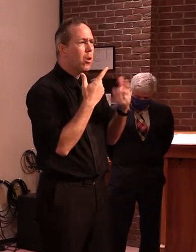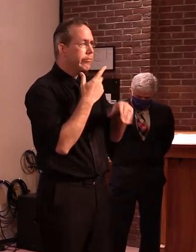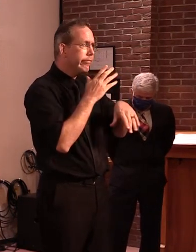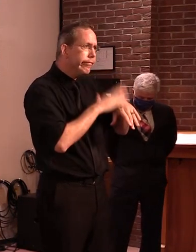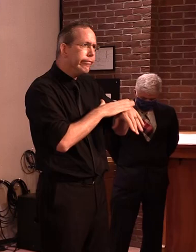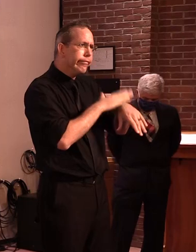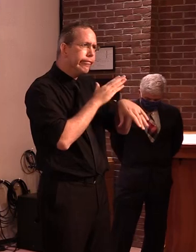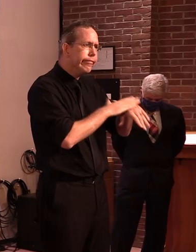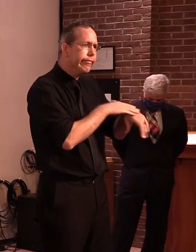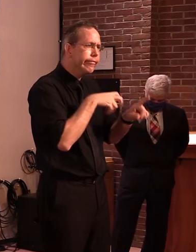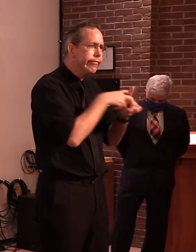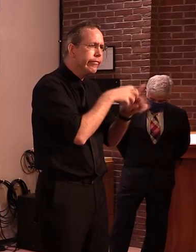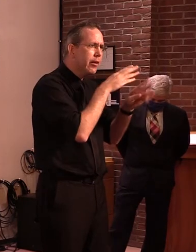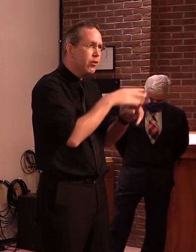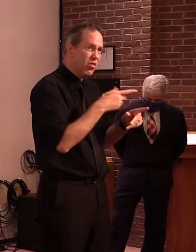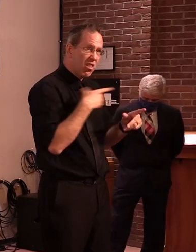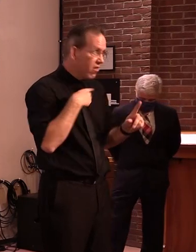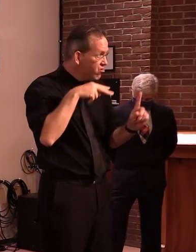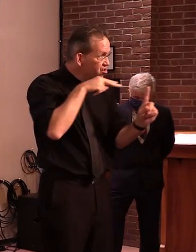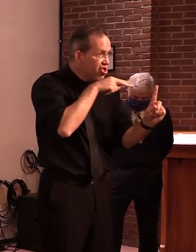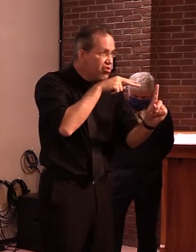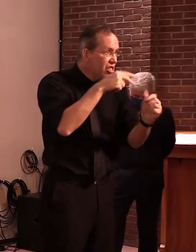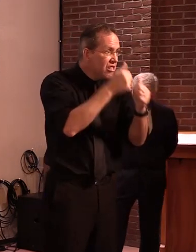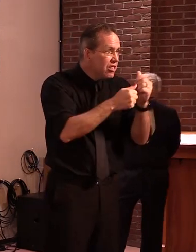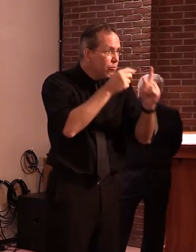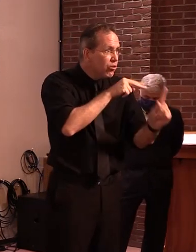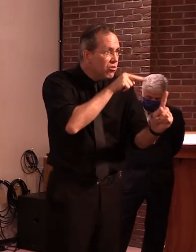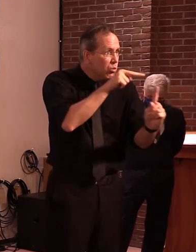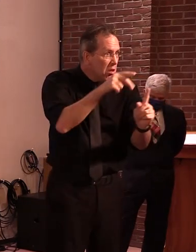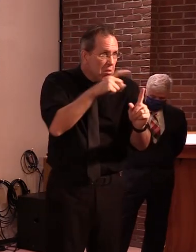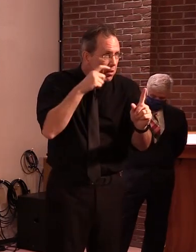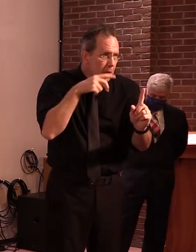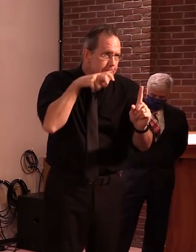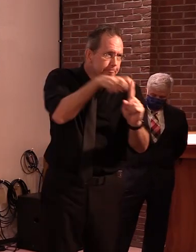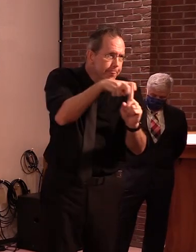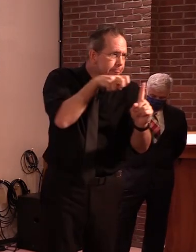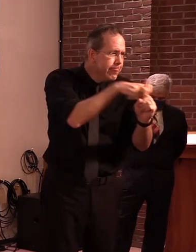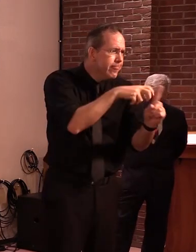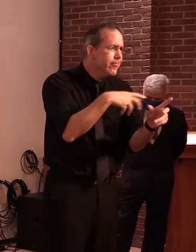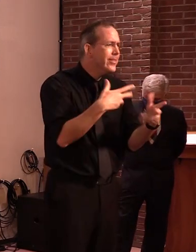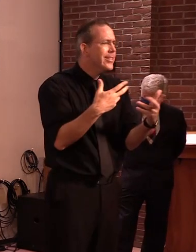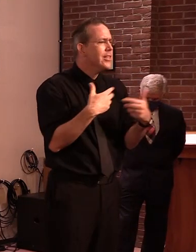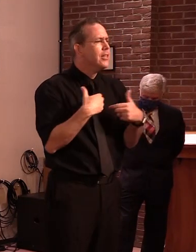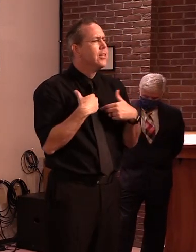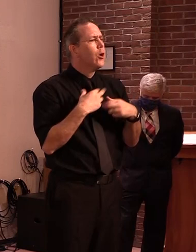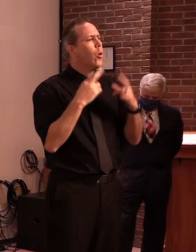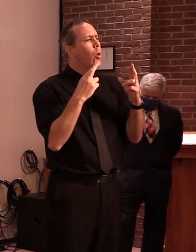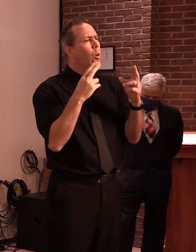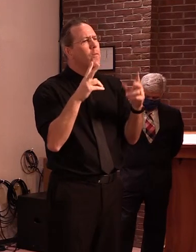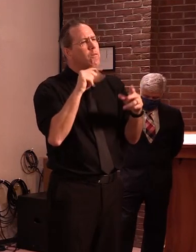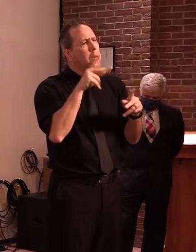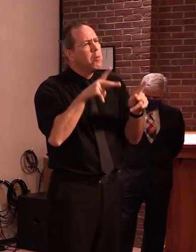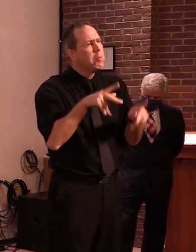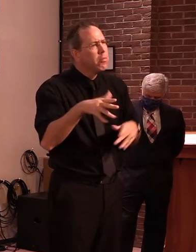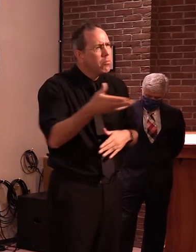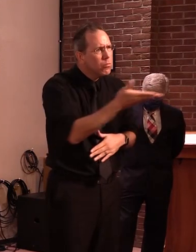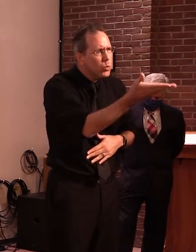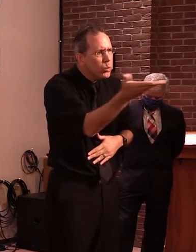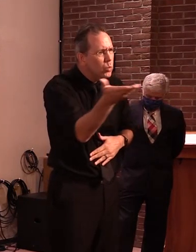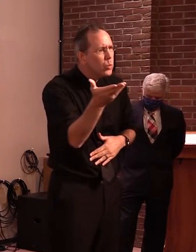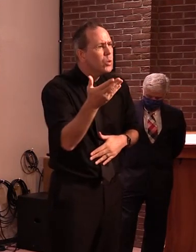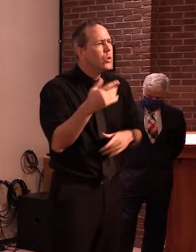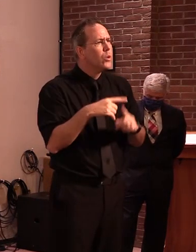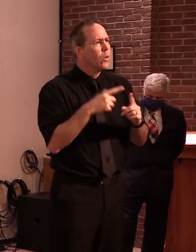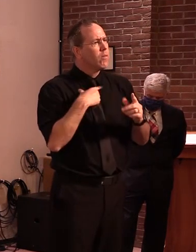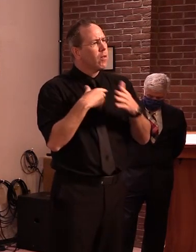current posture and the hope is that Vermonters will take the opportunity to, if they choose, to politely engage